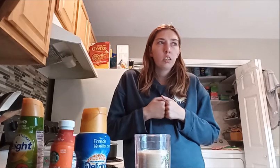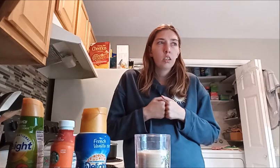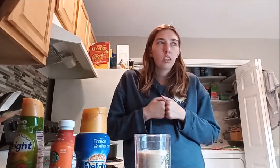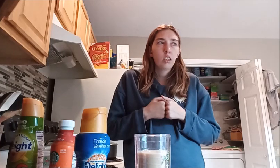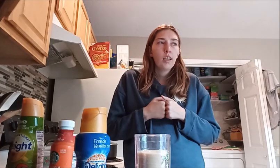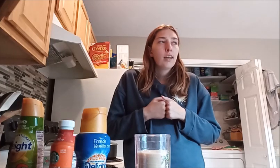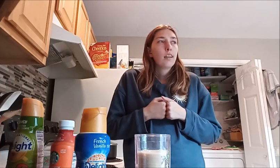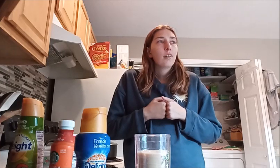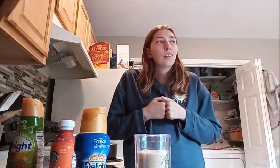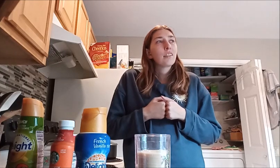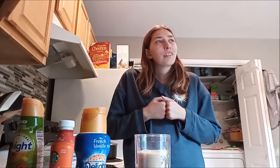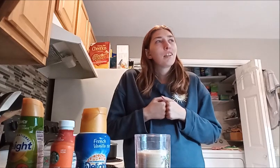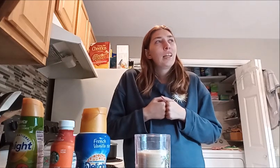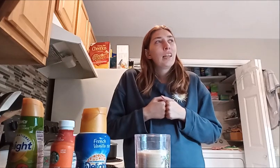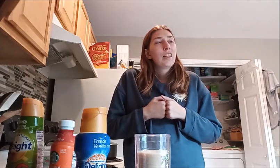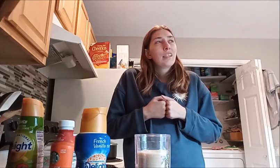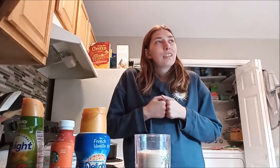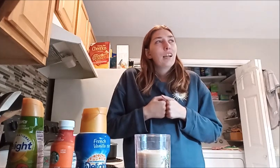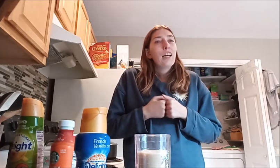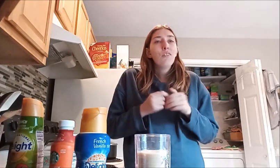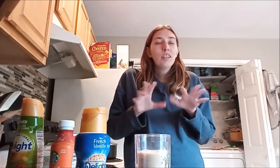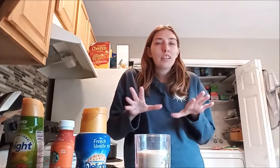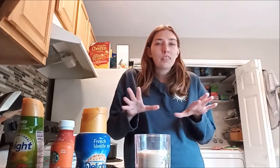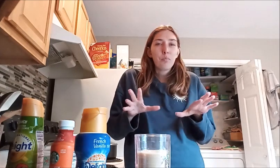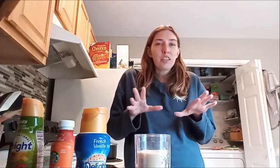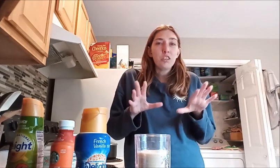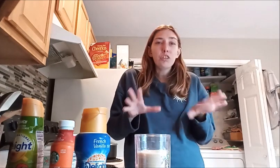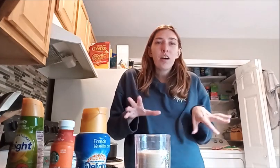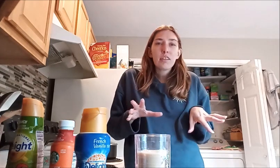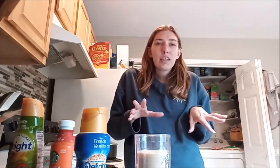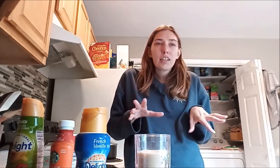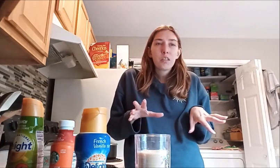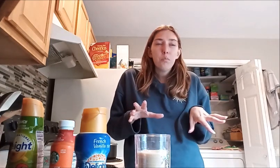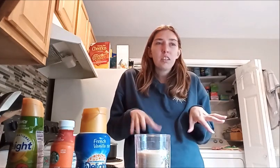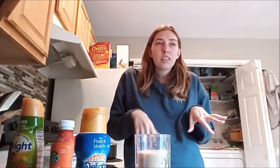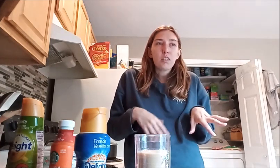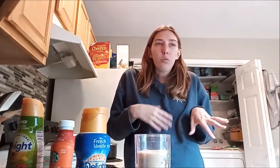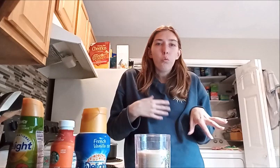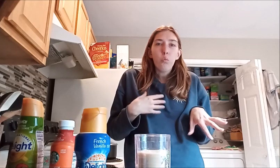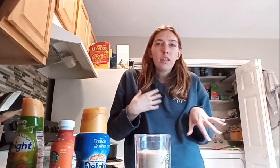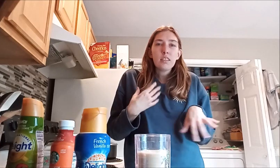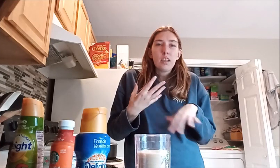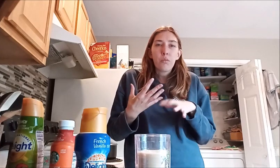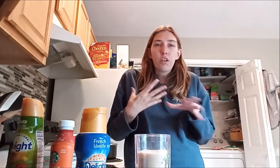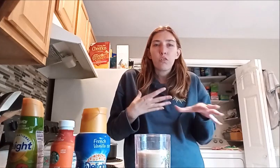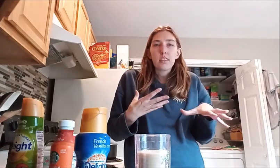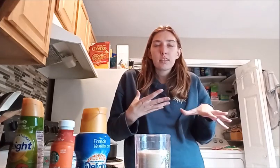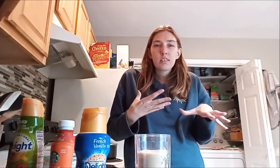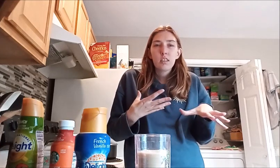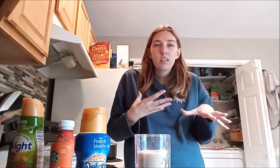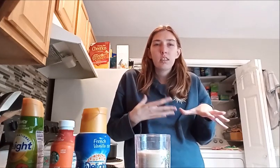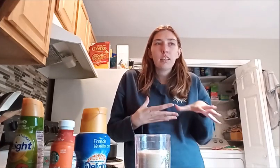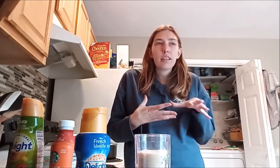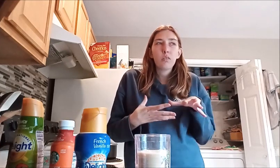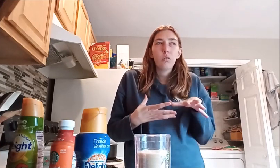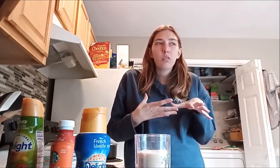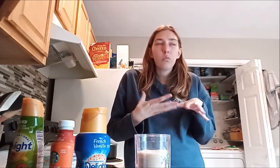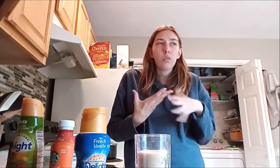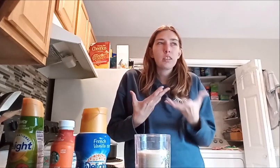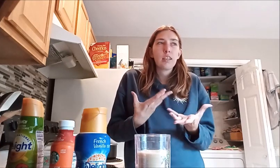like, I don't want to like be too out there, but it's like, what is life without risks? Like, what exactly is it? Yes, it's calmer,